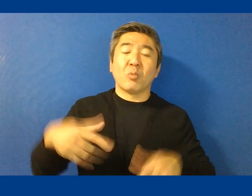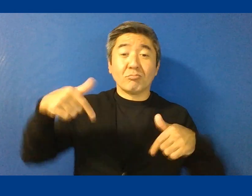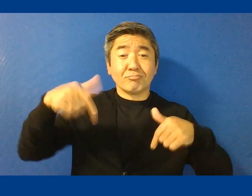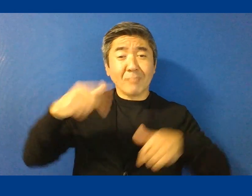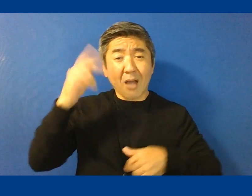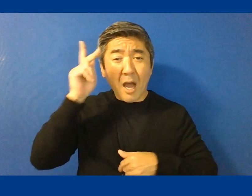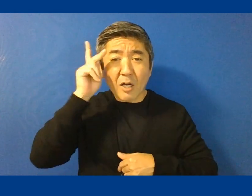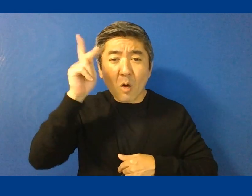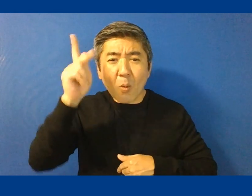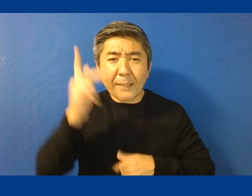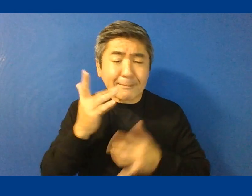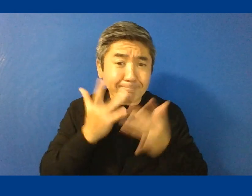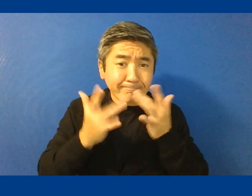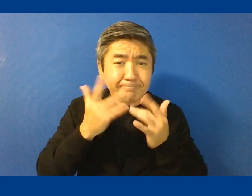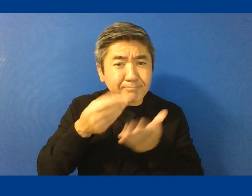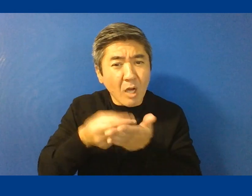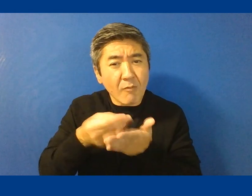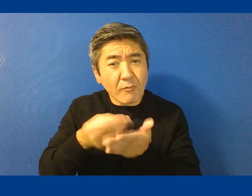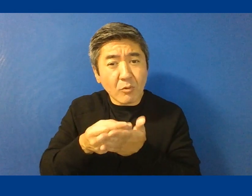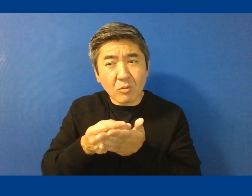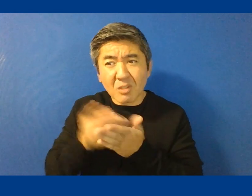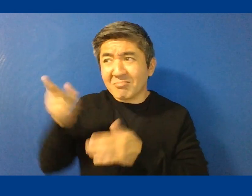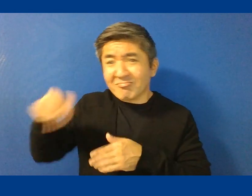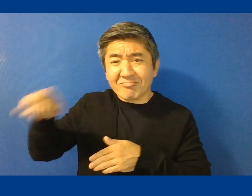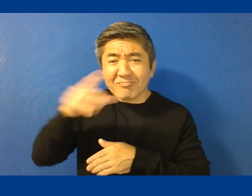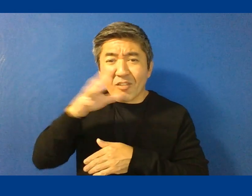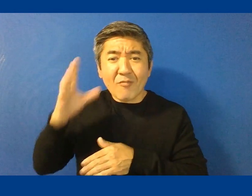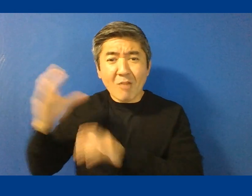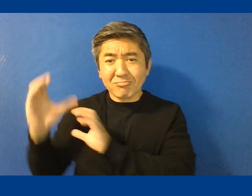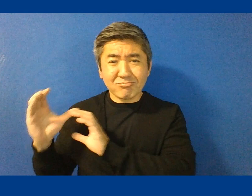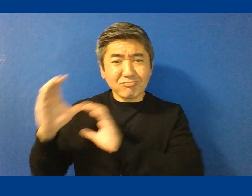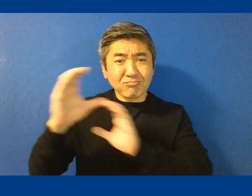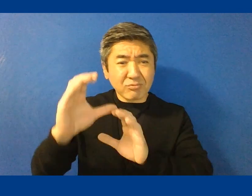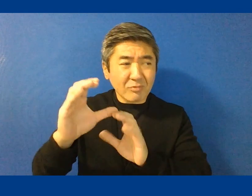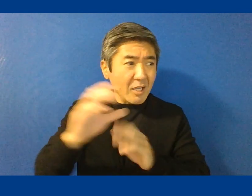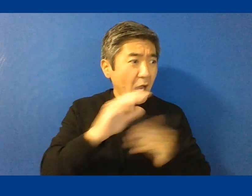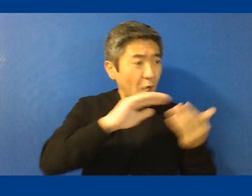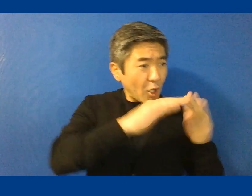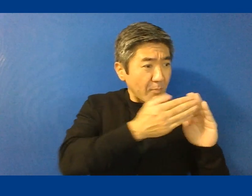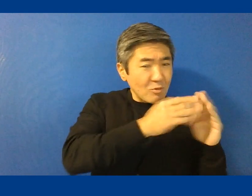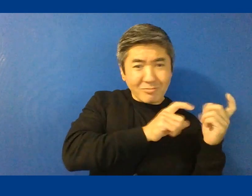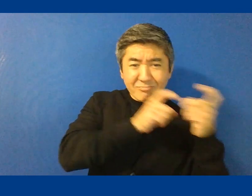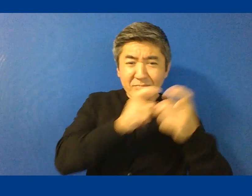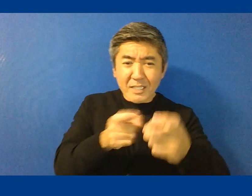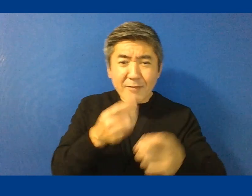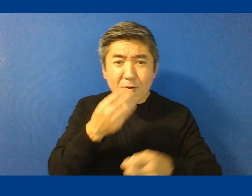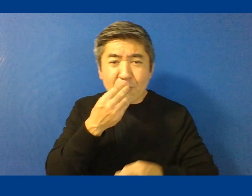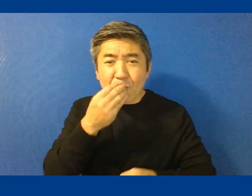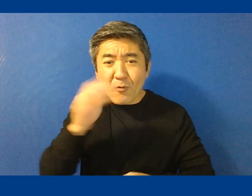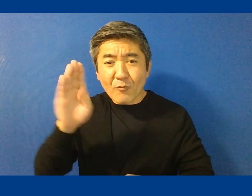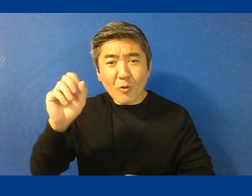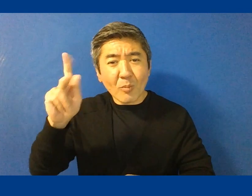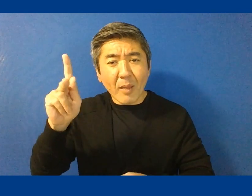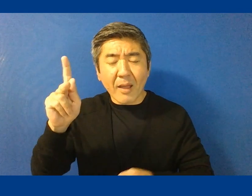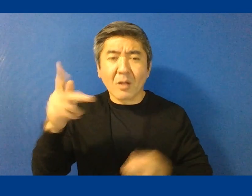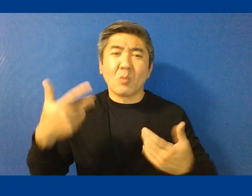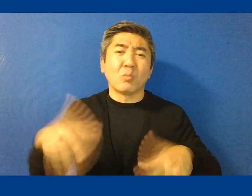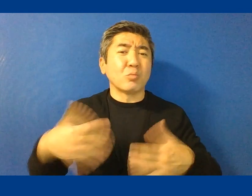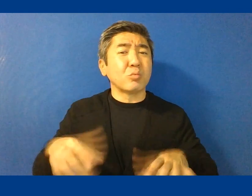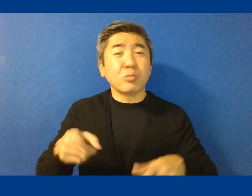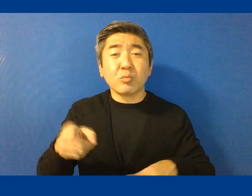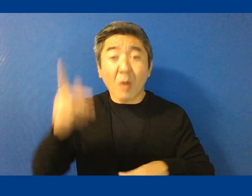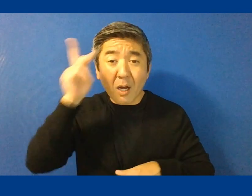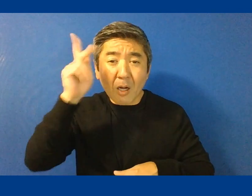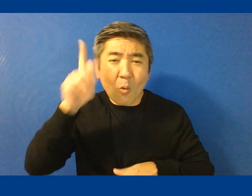in our community. This contribution and all the other community donations are helping our food banks address